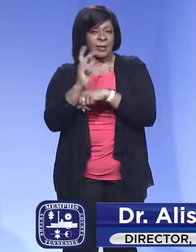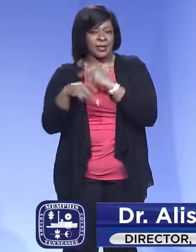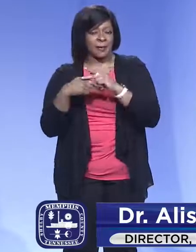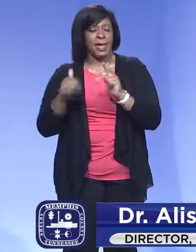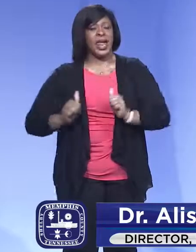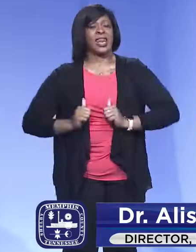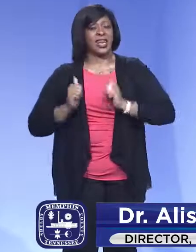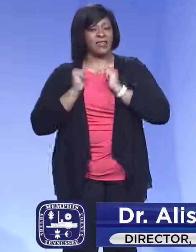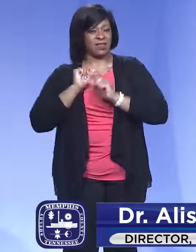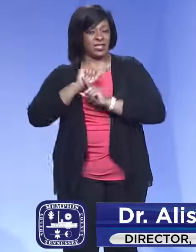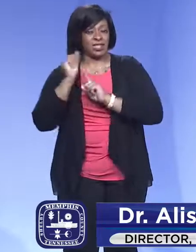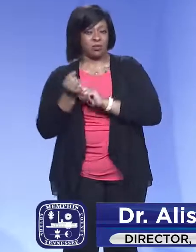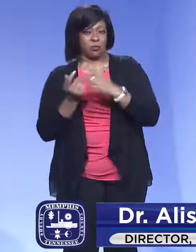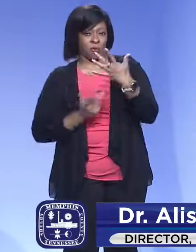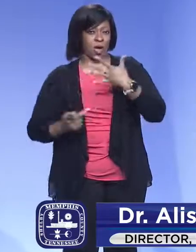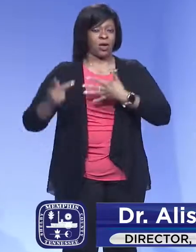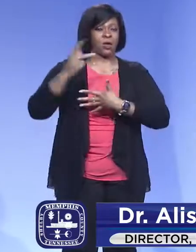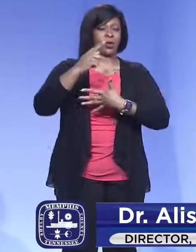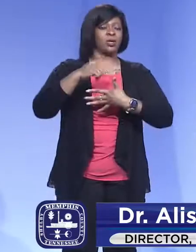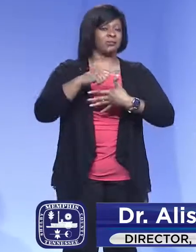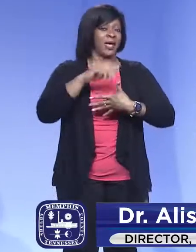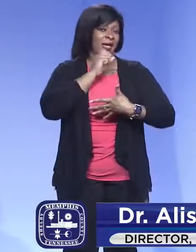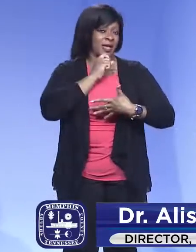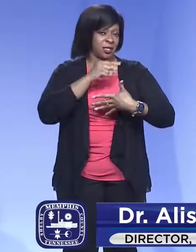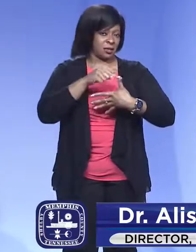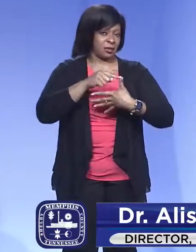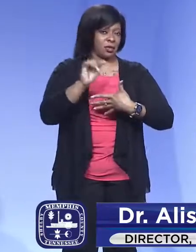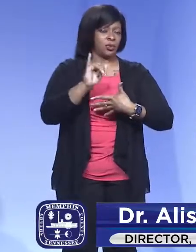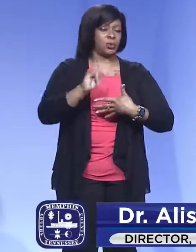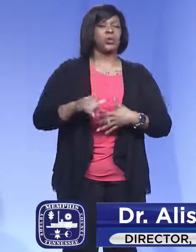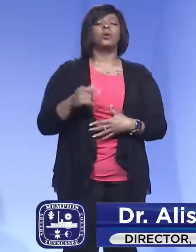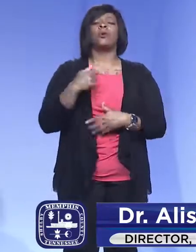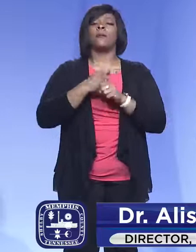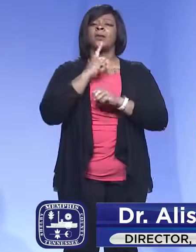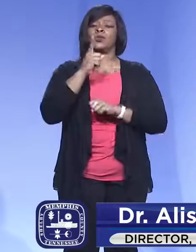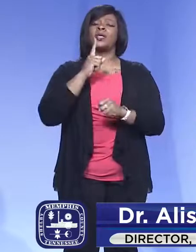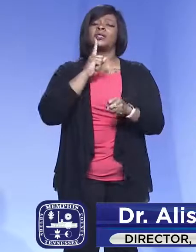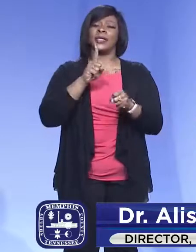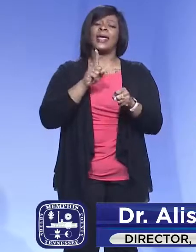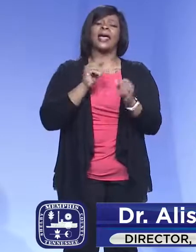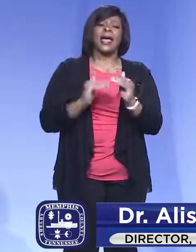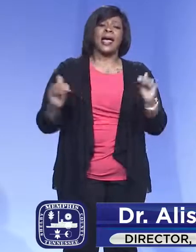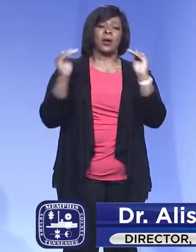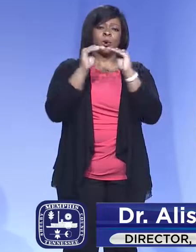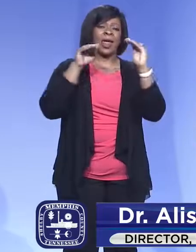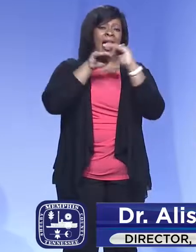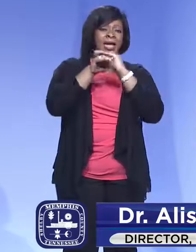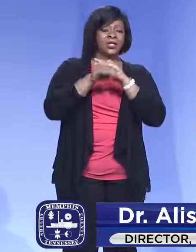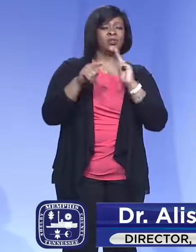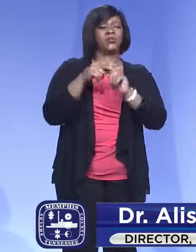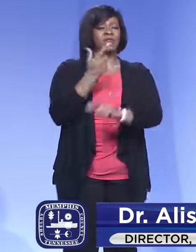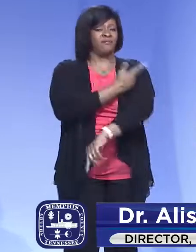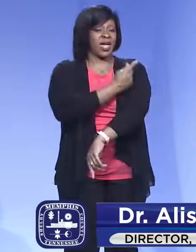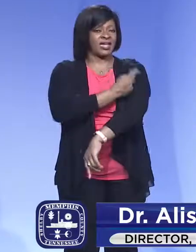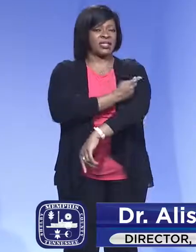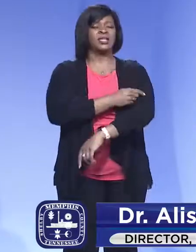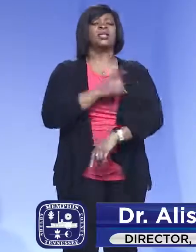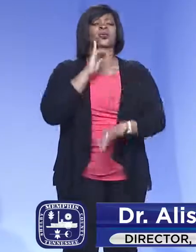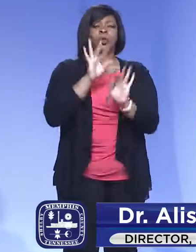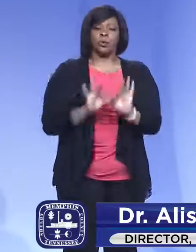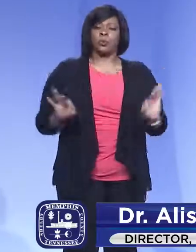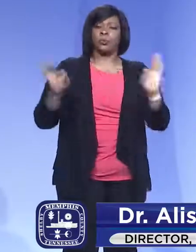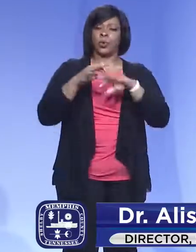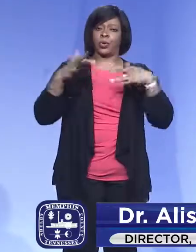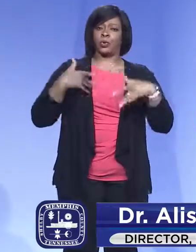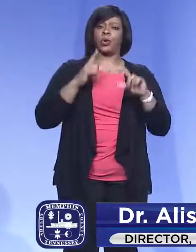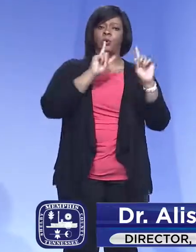living priorities, but we also want to make sure that there is equitable access to vaccine. So it's going to be critical that we